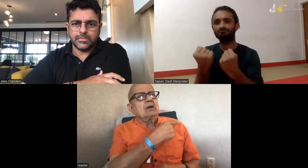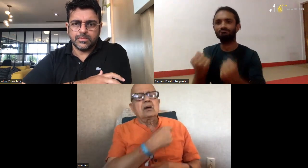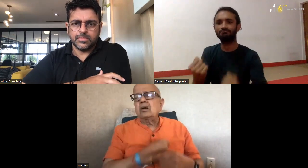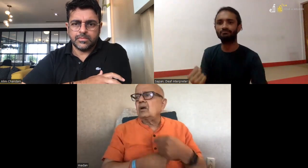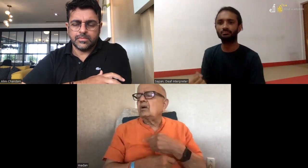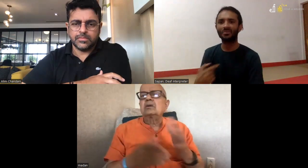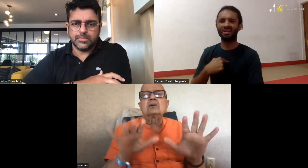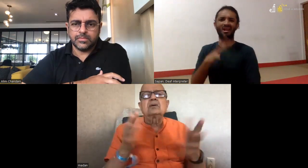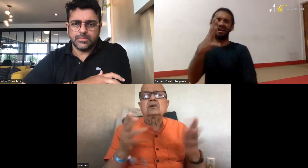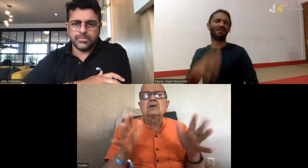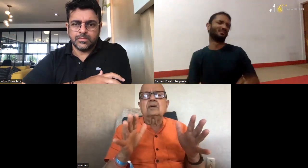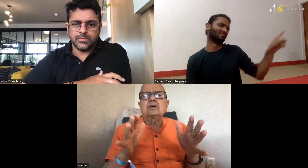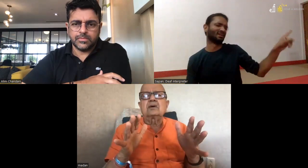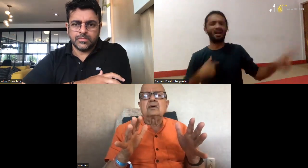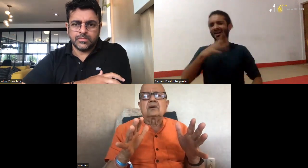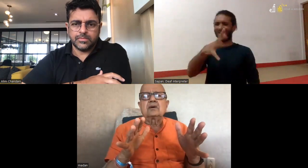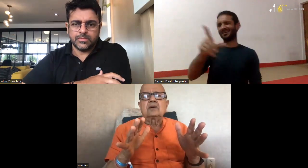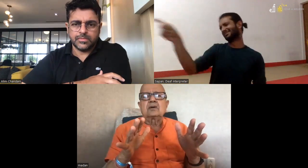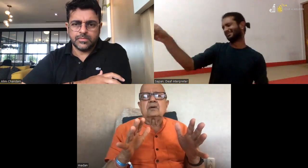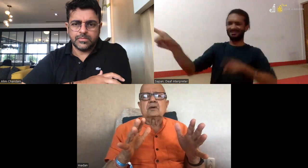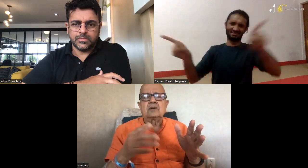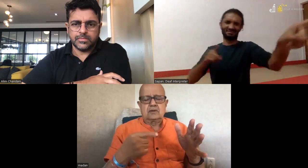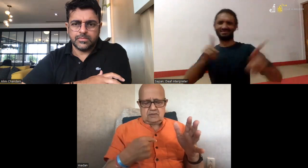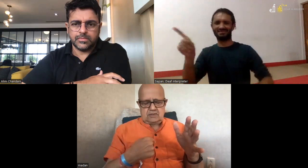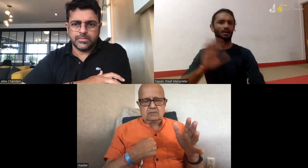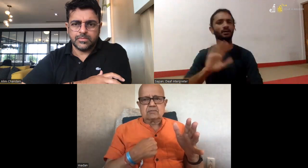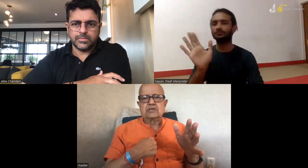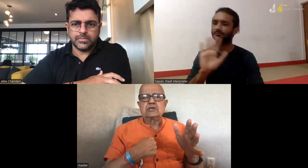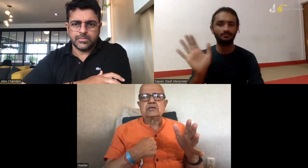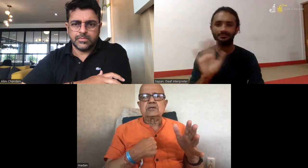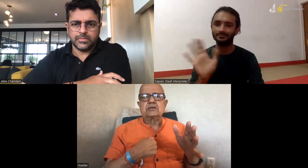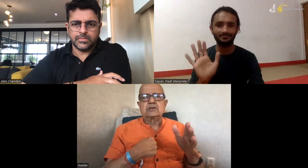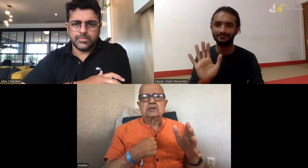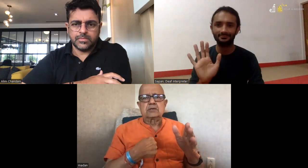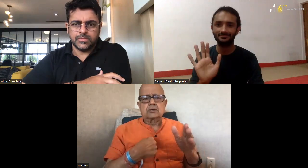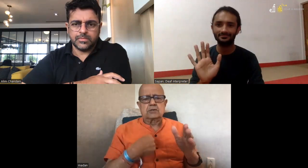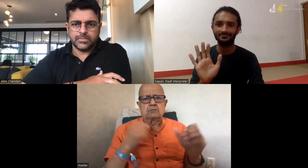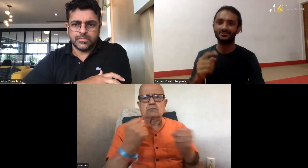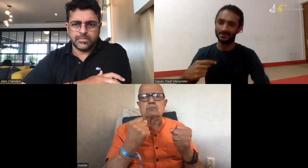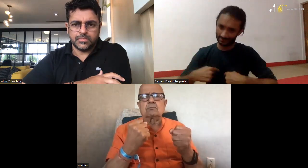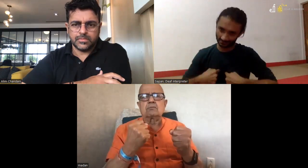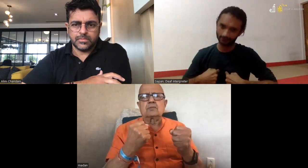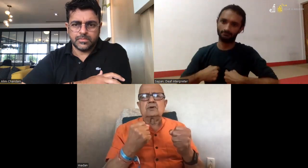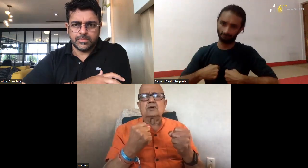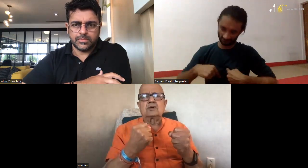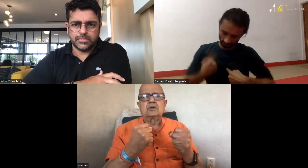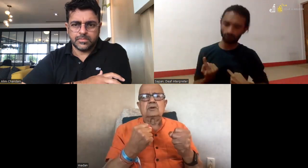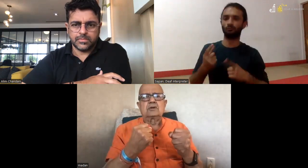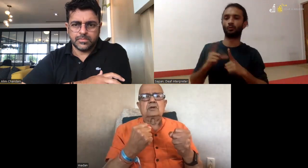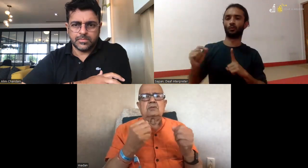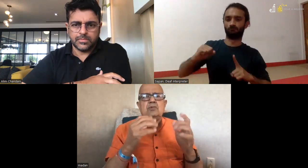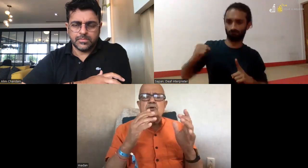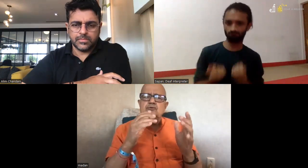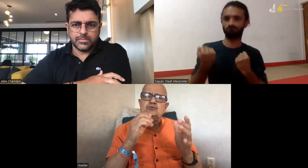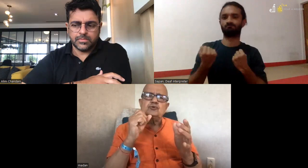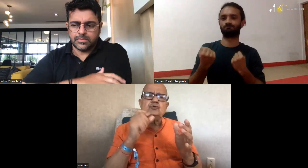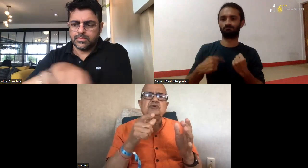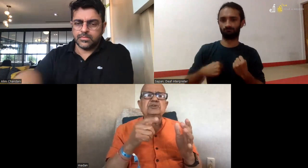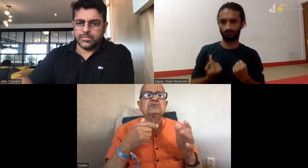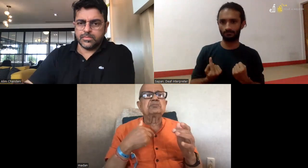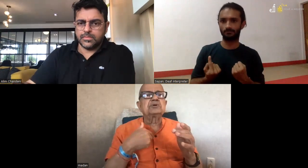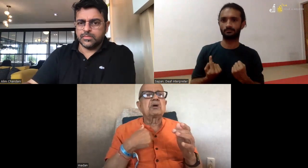The deaf people definitely can do these courses. Deaf can, but there's no initiation, there's no push to them.